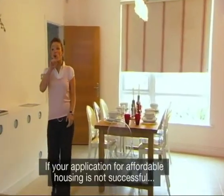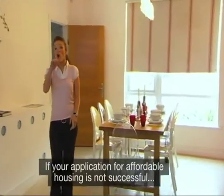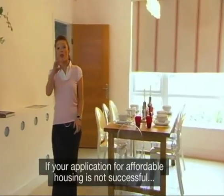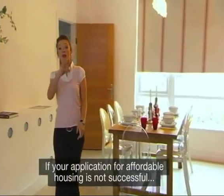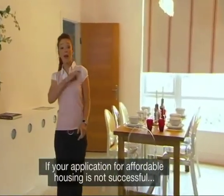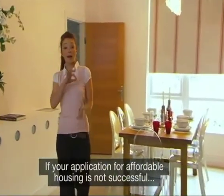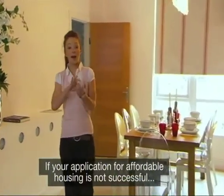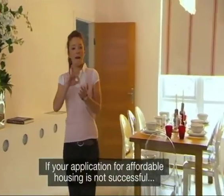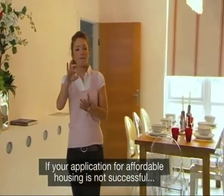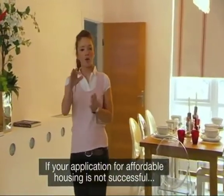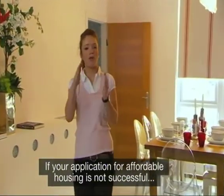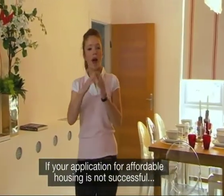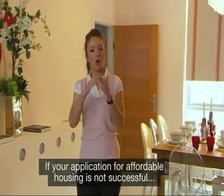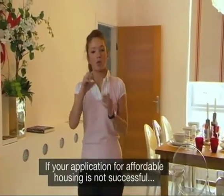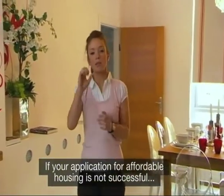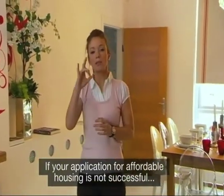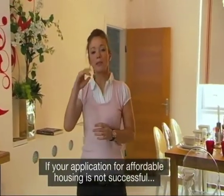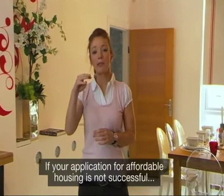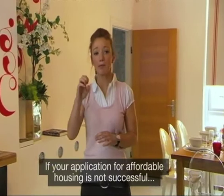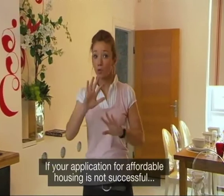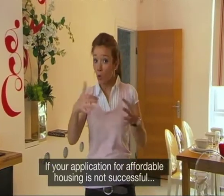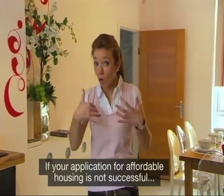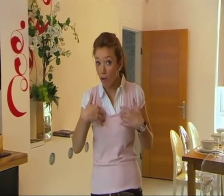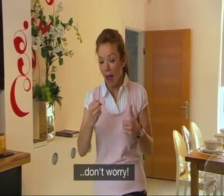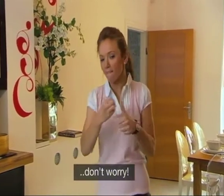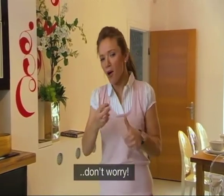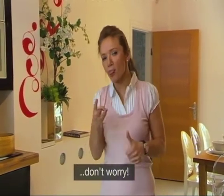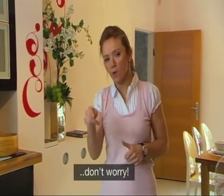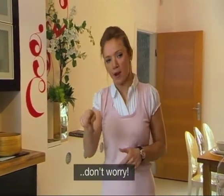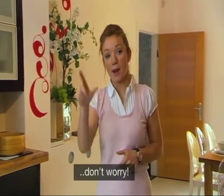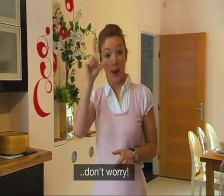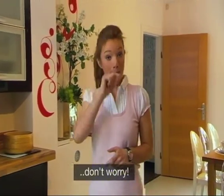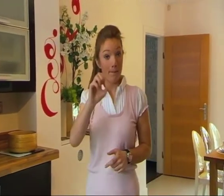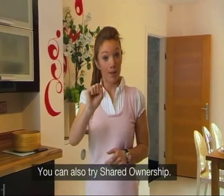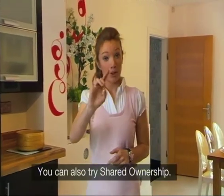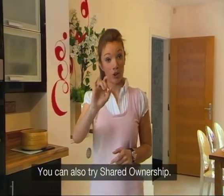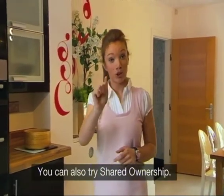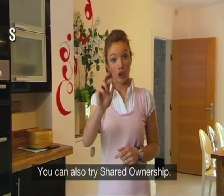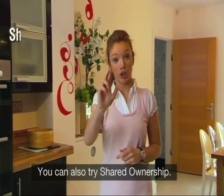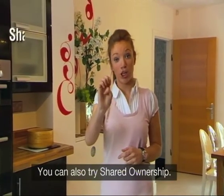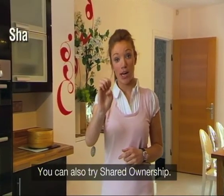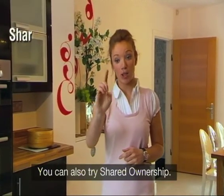If your application for affordable housing is not successful, don't worry. You can also try shared ownership.